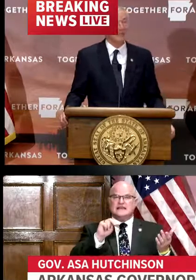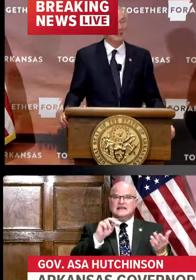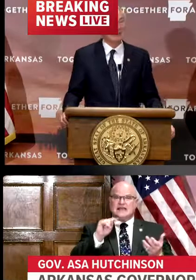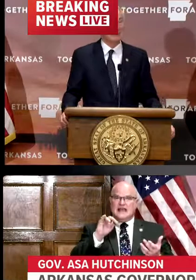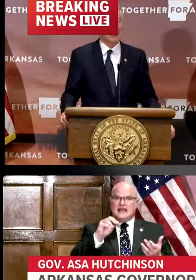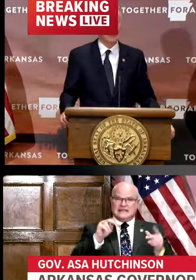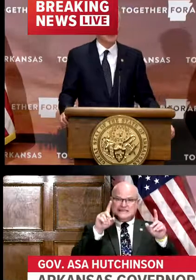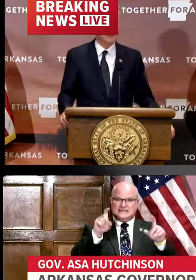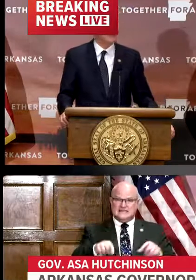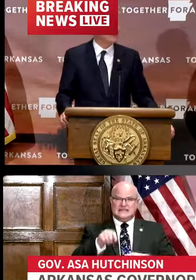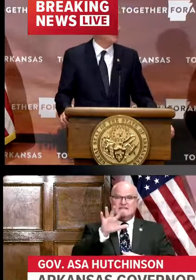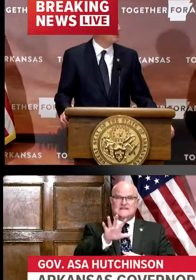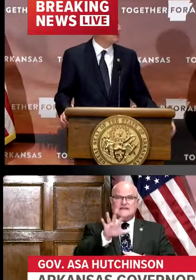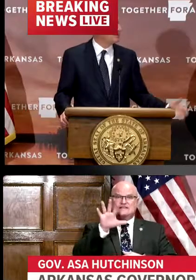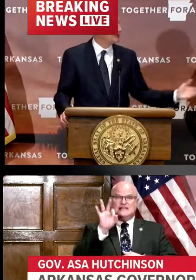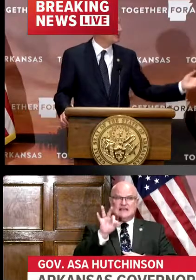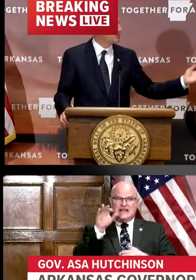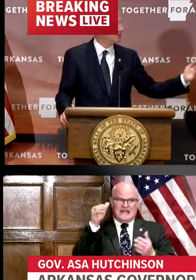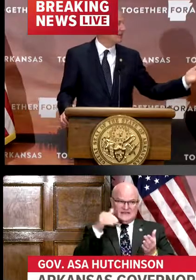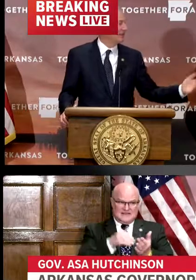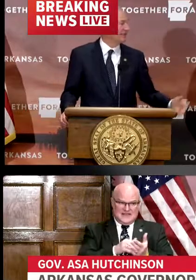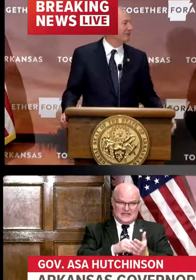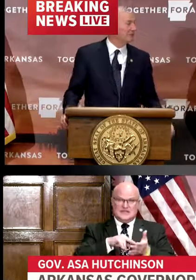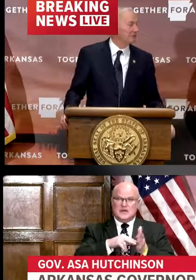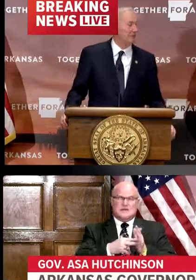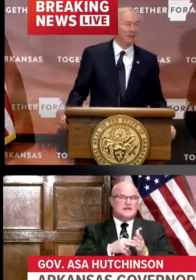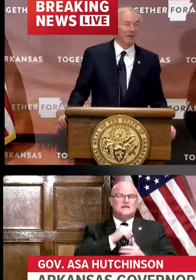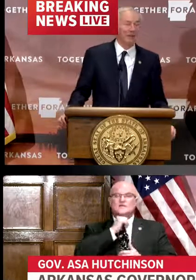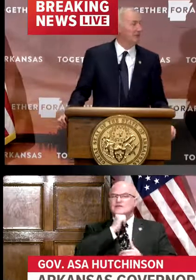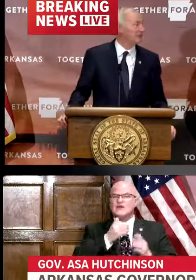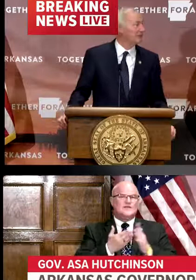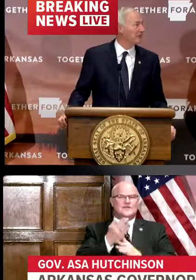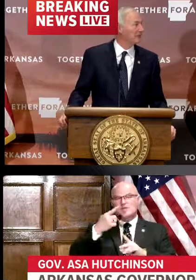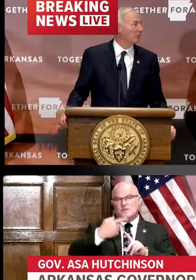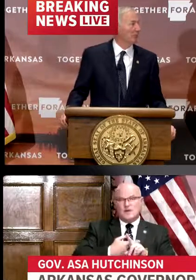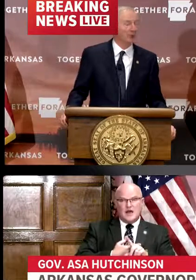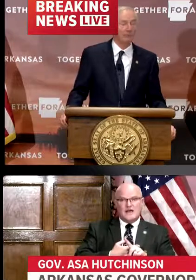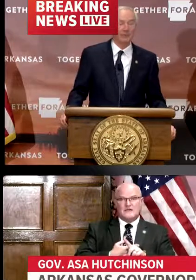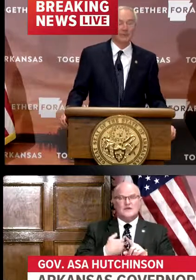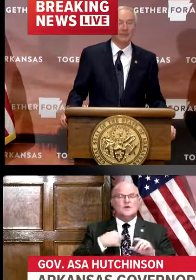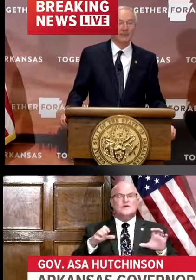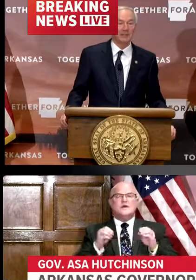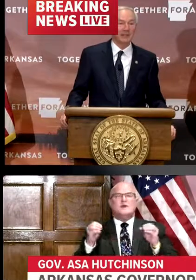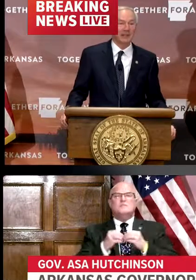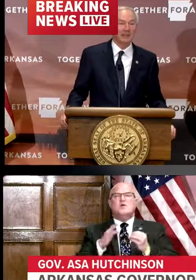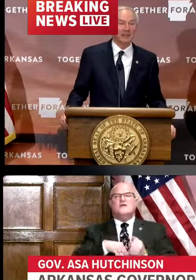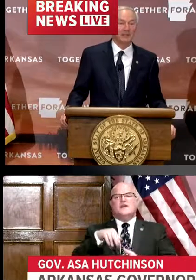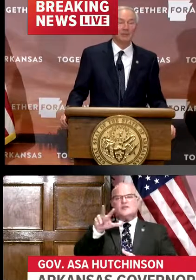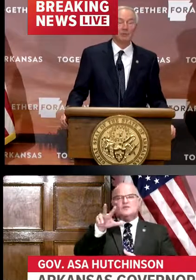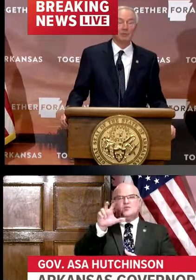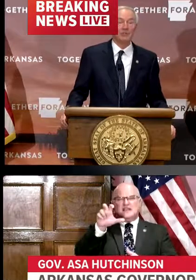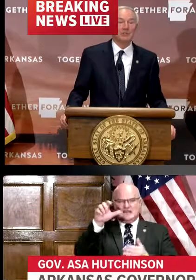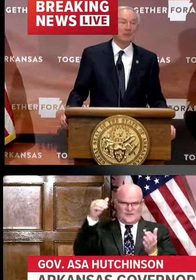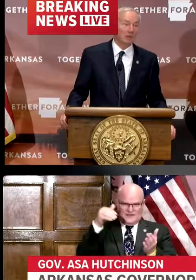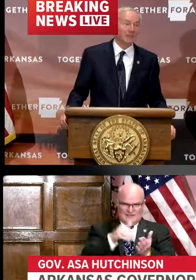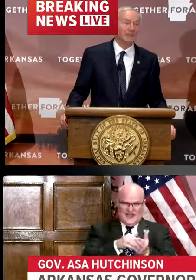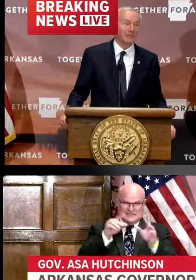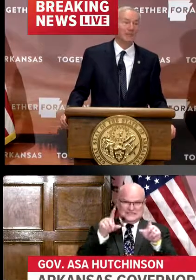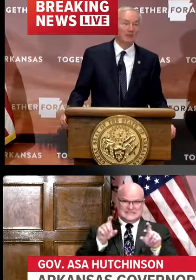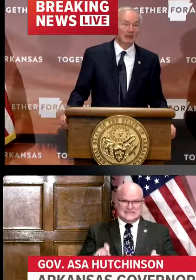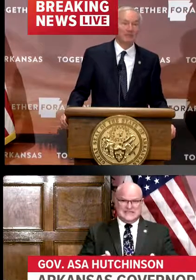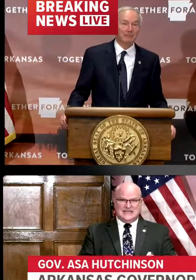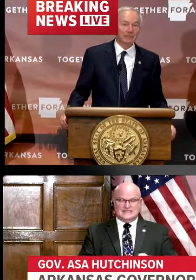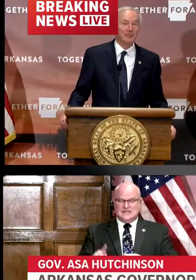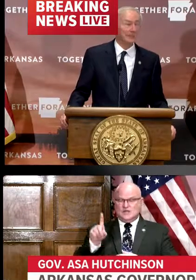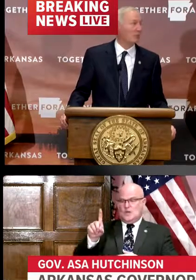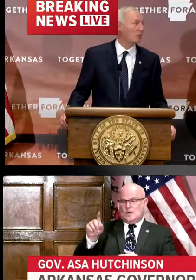of 59,000. Which means we're not even through the month. We've done well over 300,000, which is 1/10